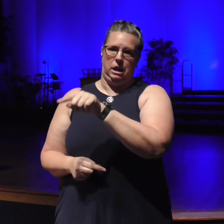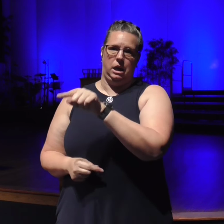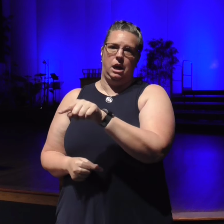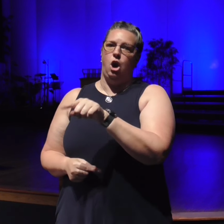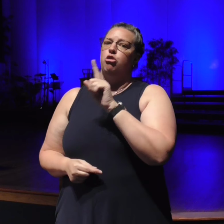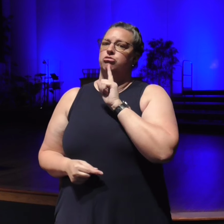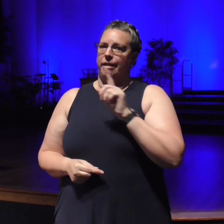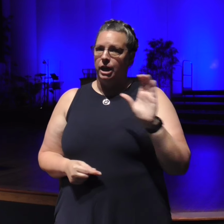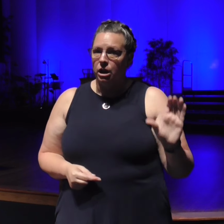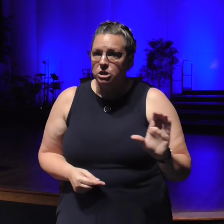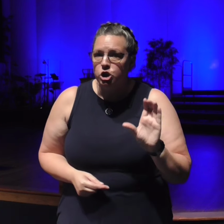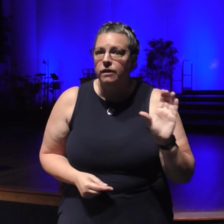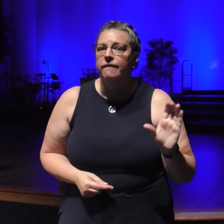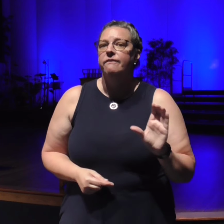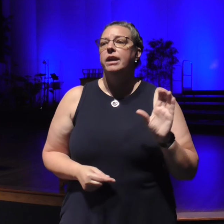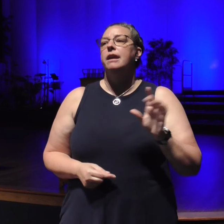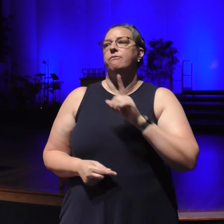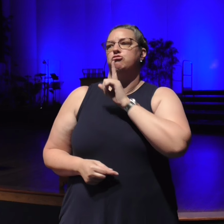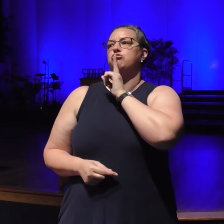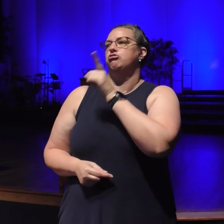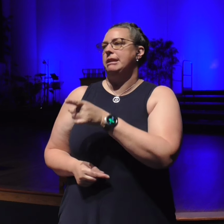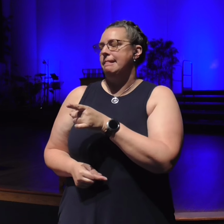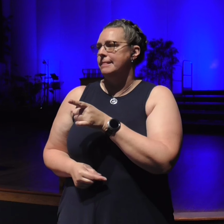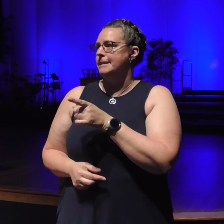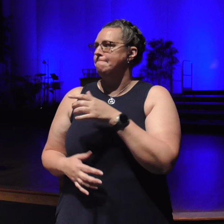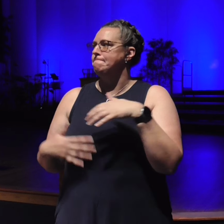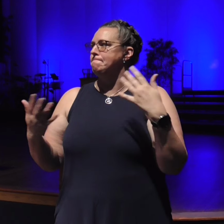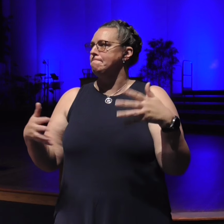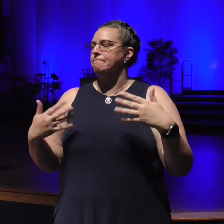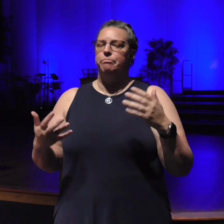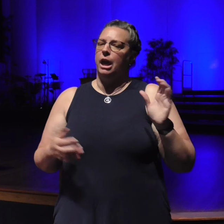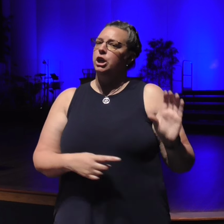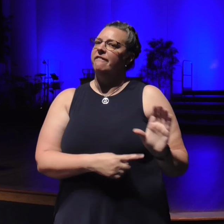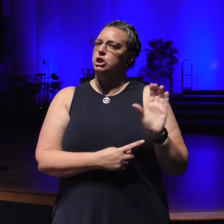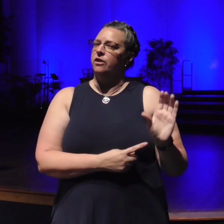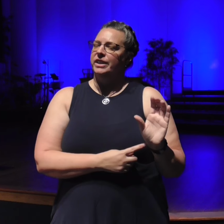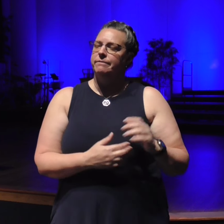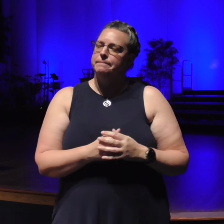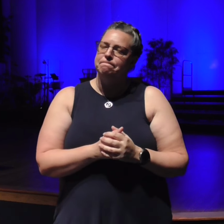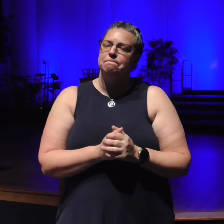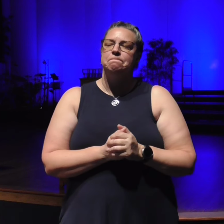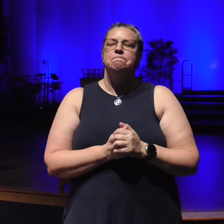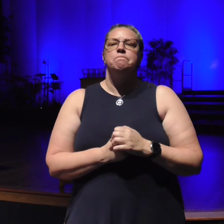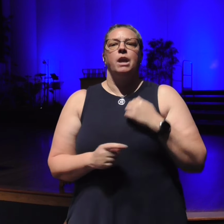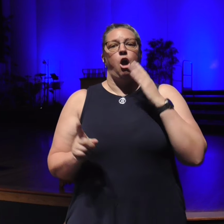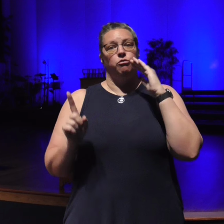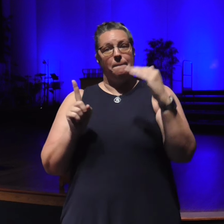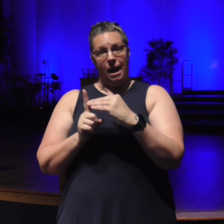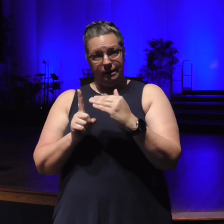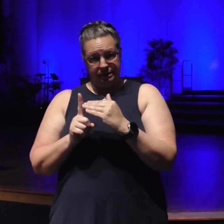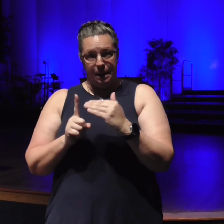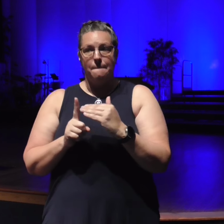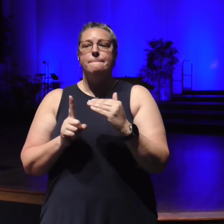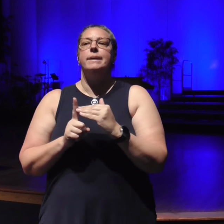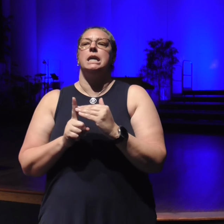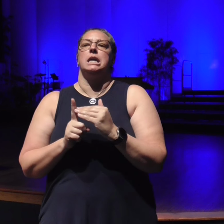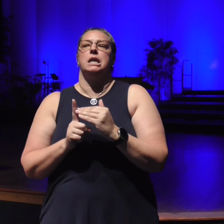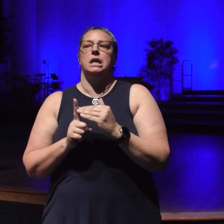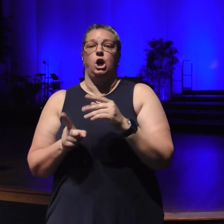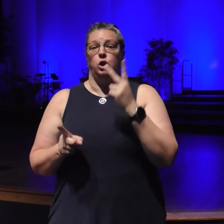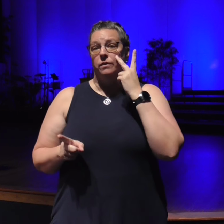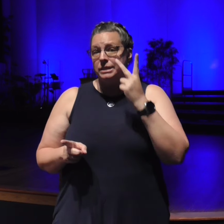very conservative, very conservative community. It reminded me very much, have you